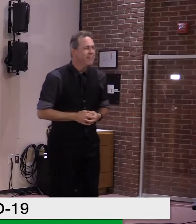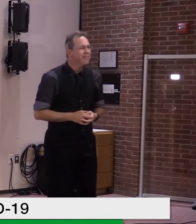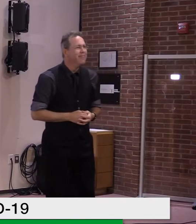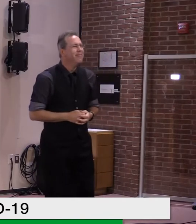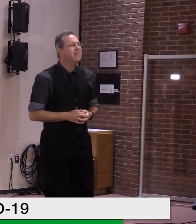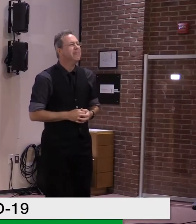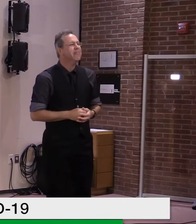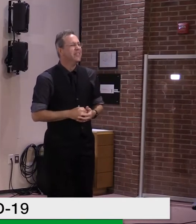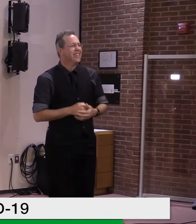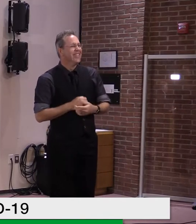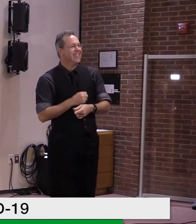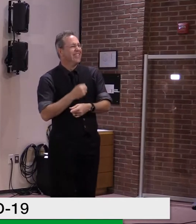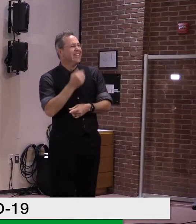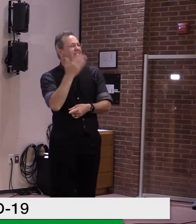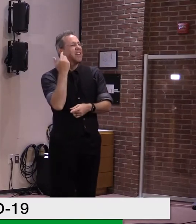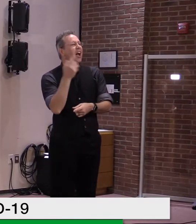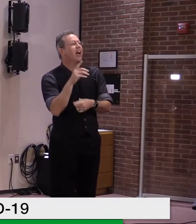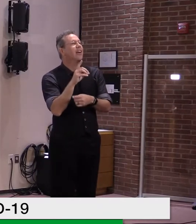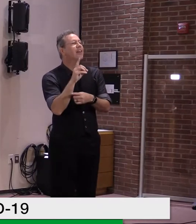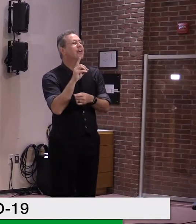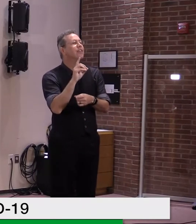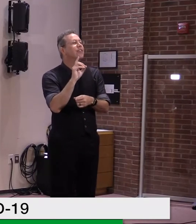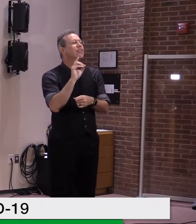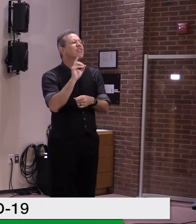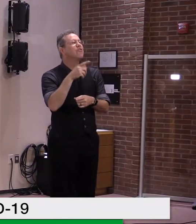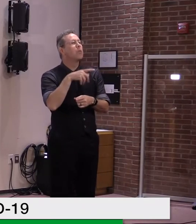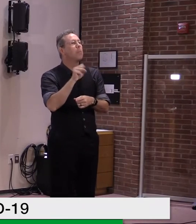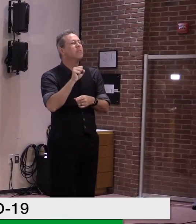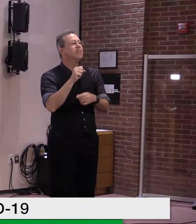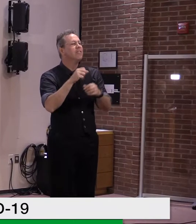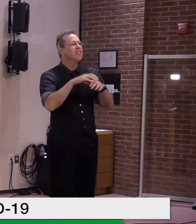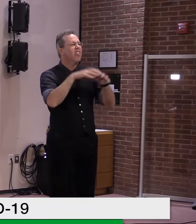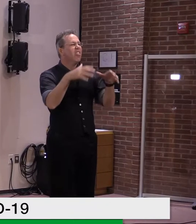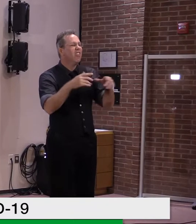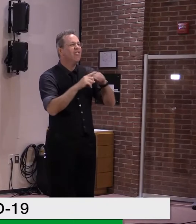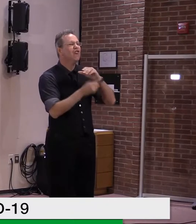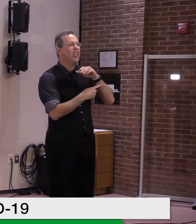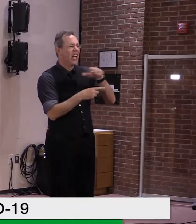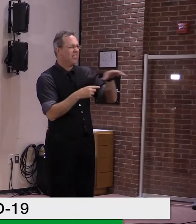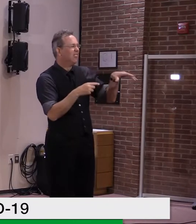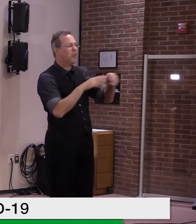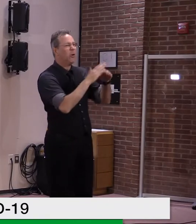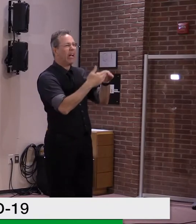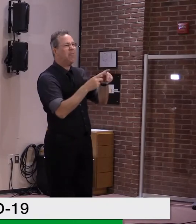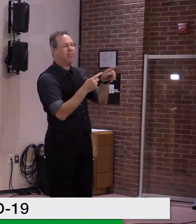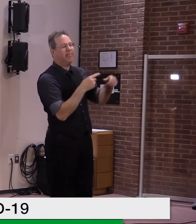dumps. We're looking at dumps as well, going to dumps on weekends. The